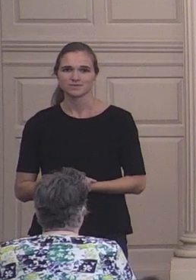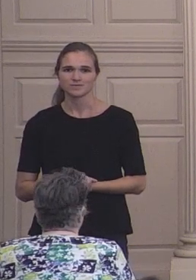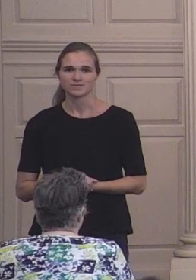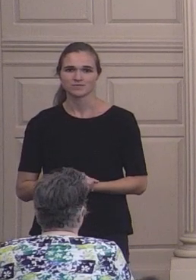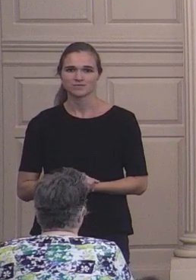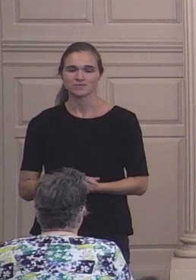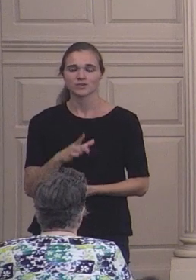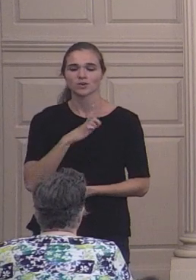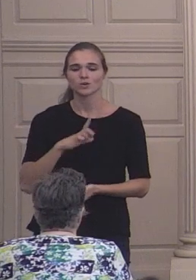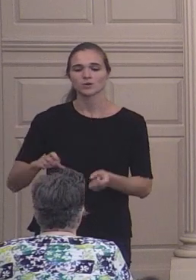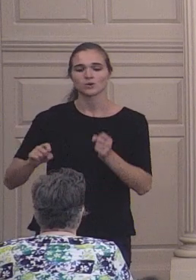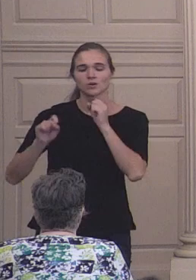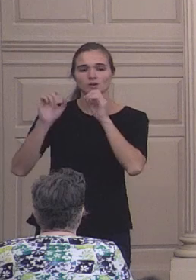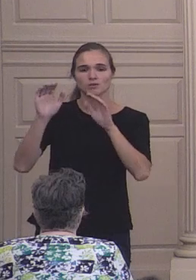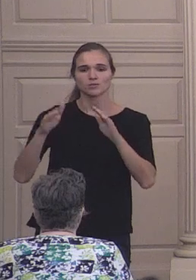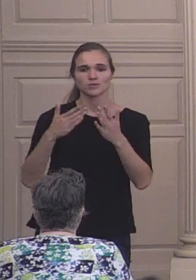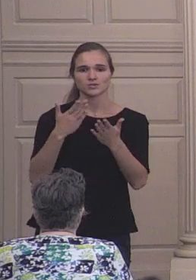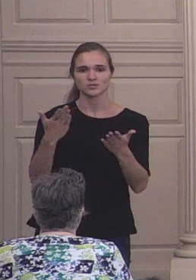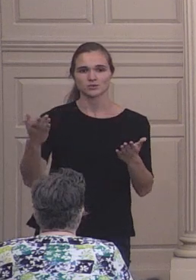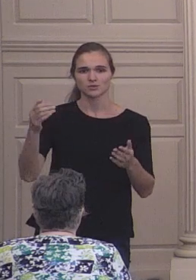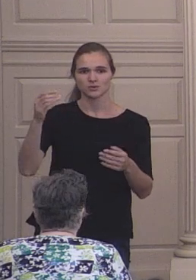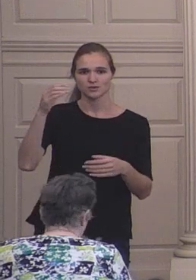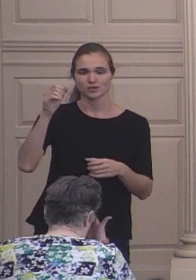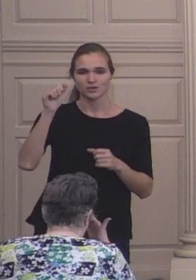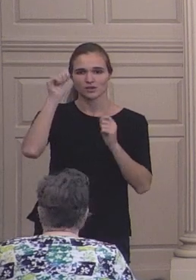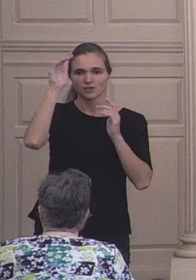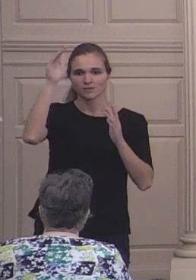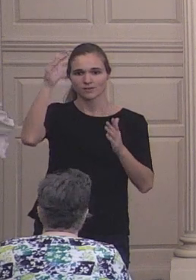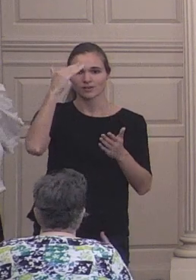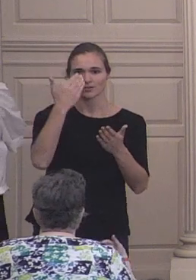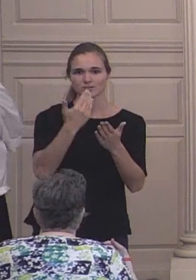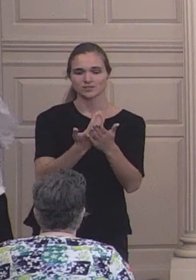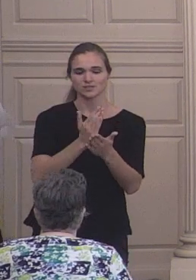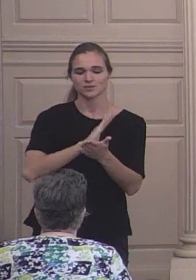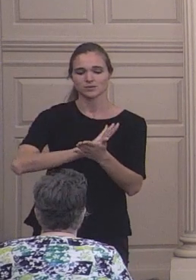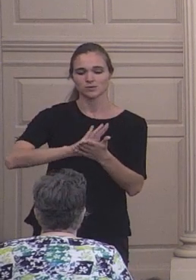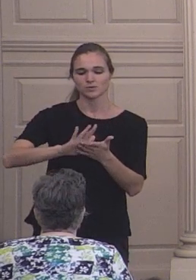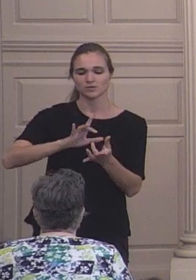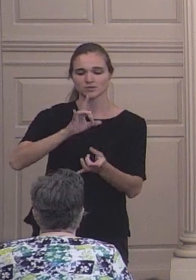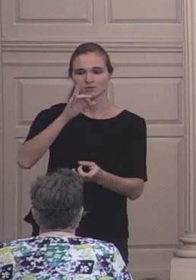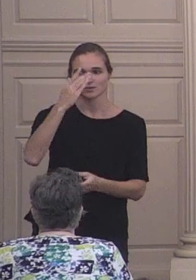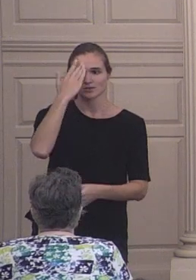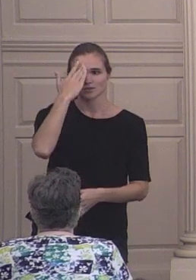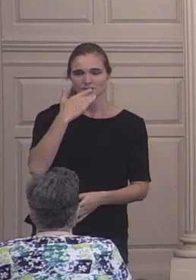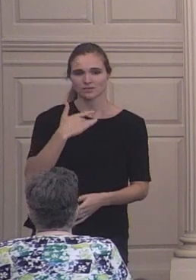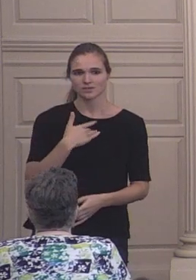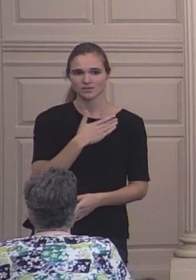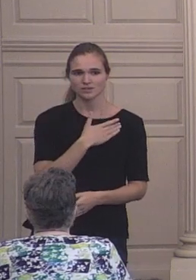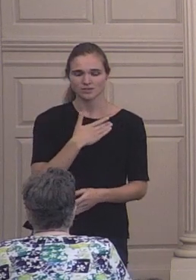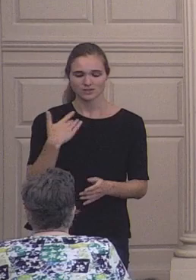May the Lord bless you, the Father, the Son, and the Holy Spirit.